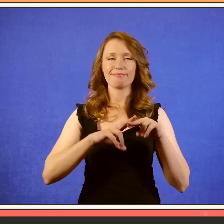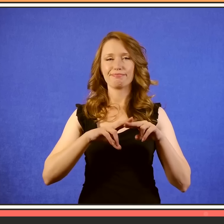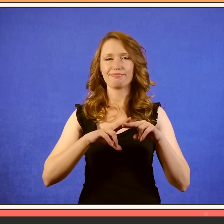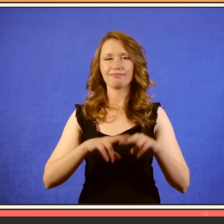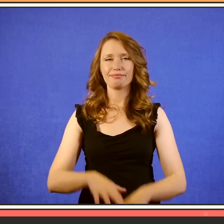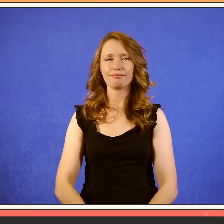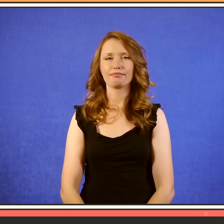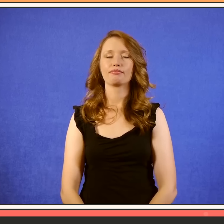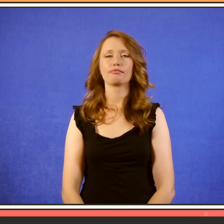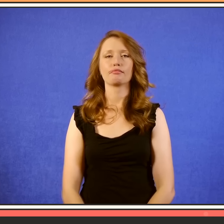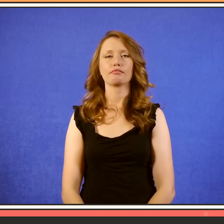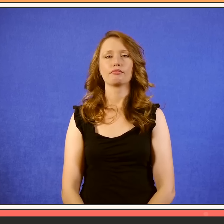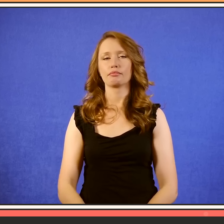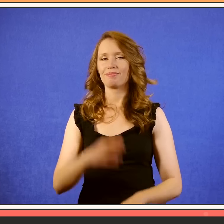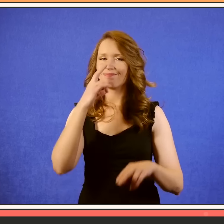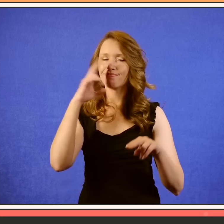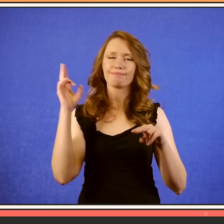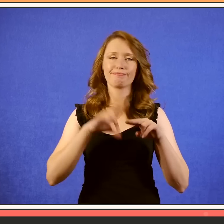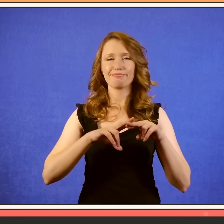Fun.